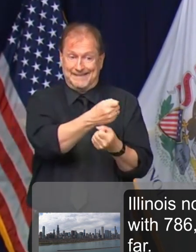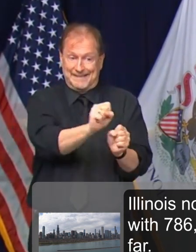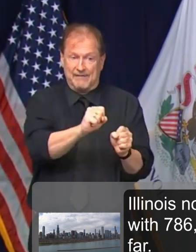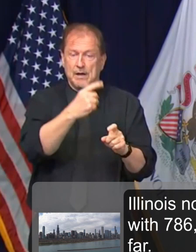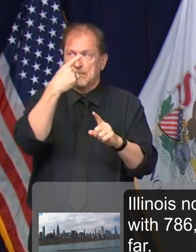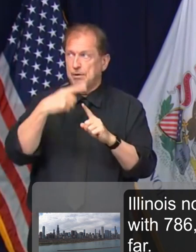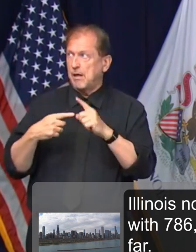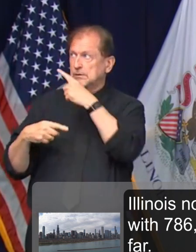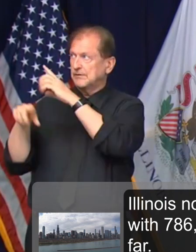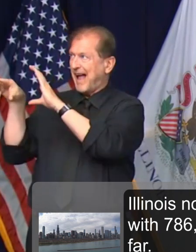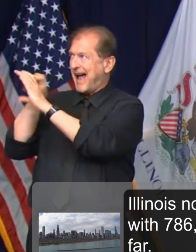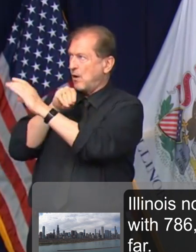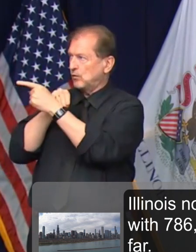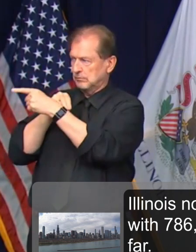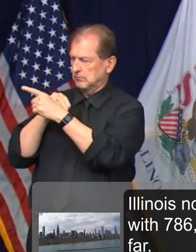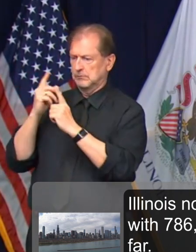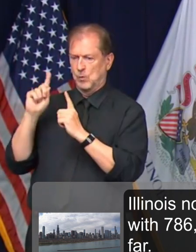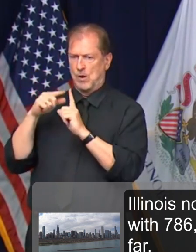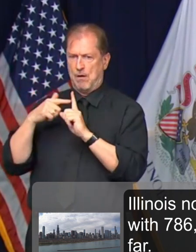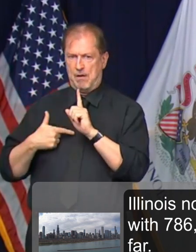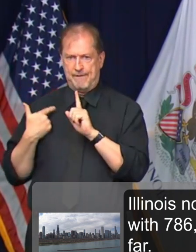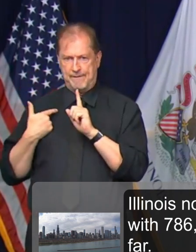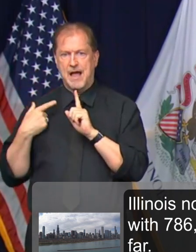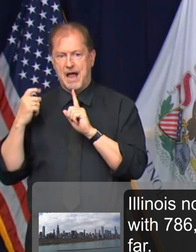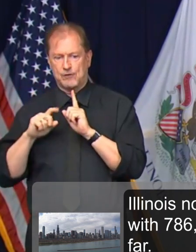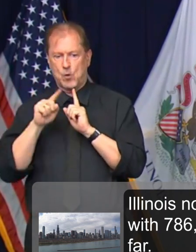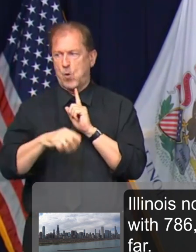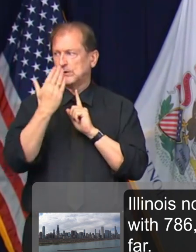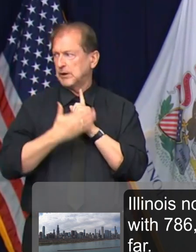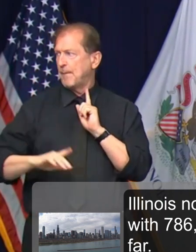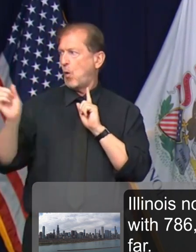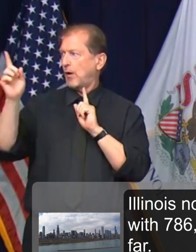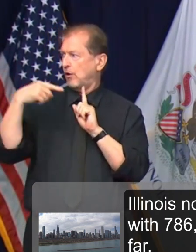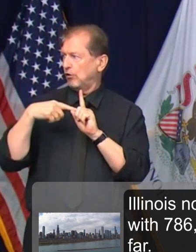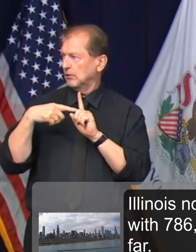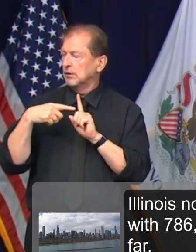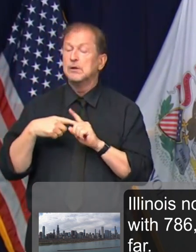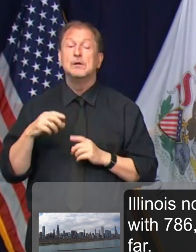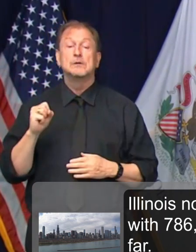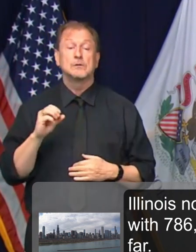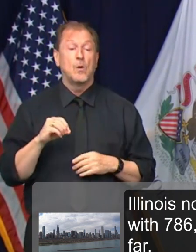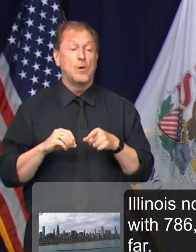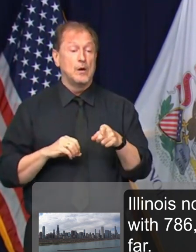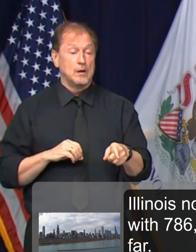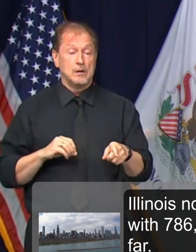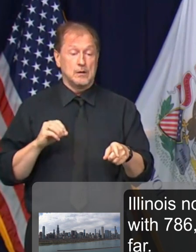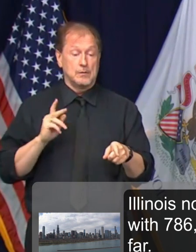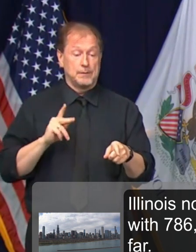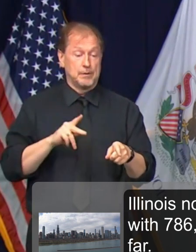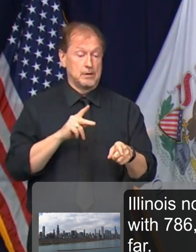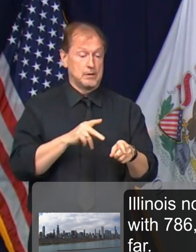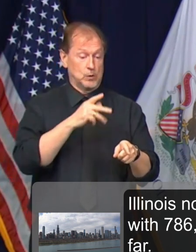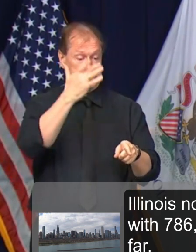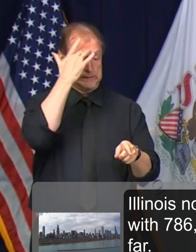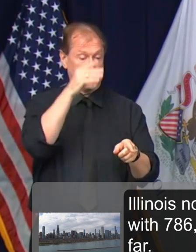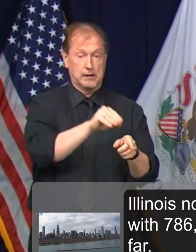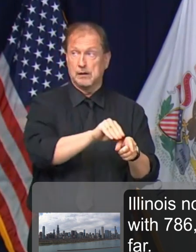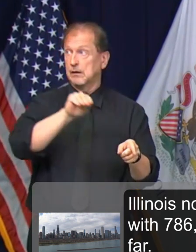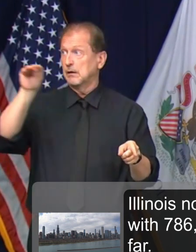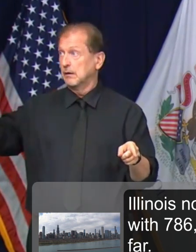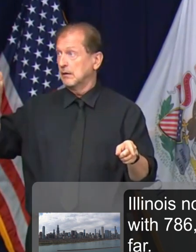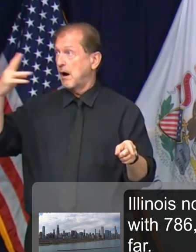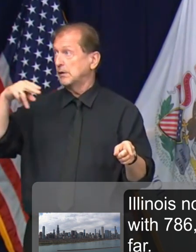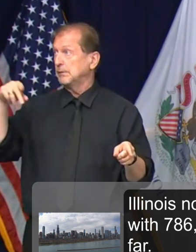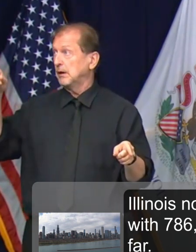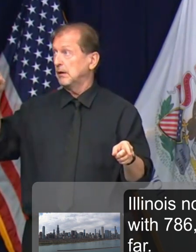go. And so nursing home residents do have the ability to go back to a